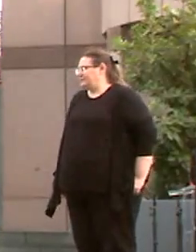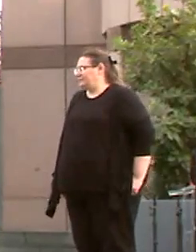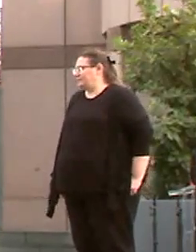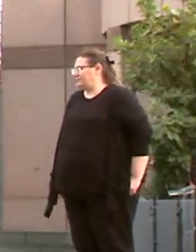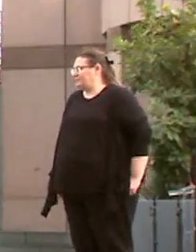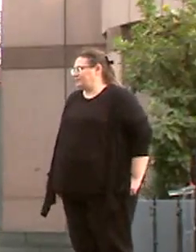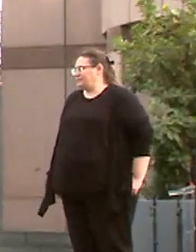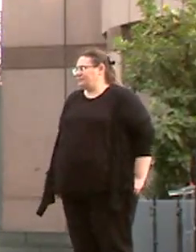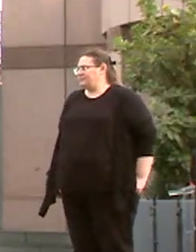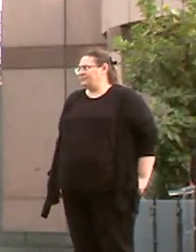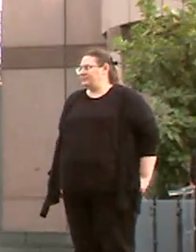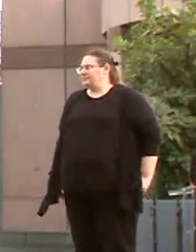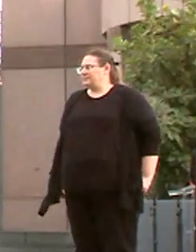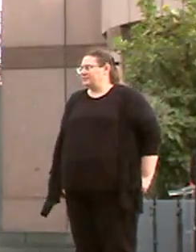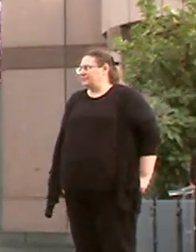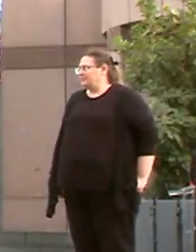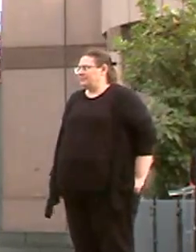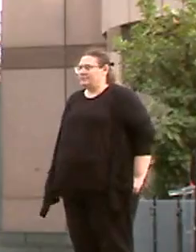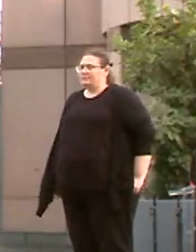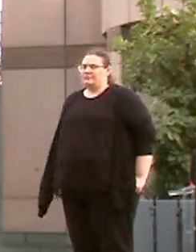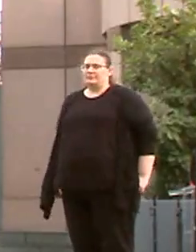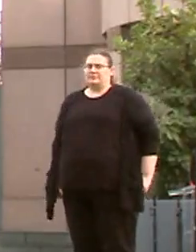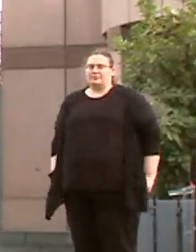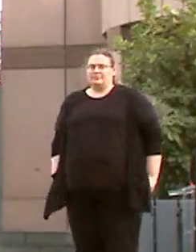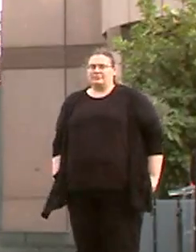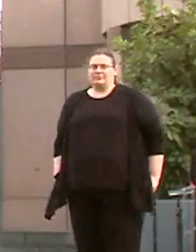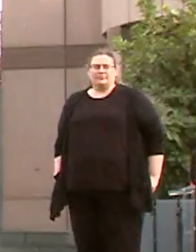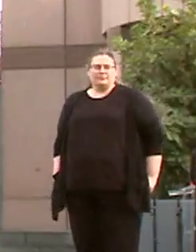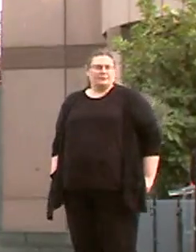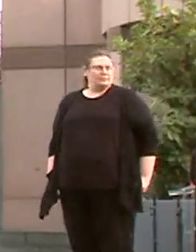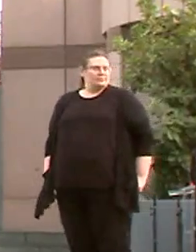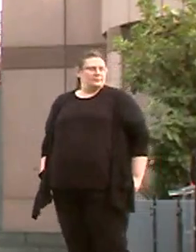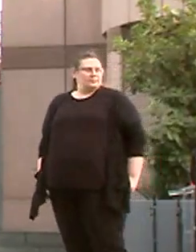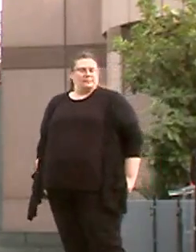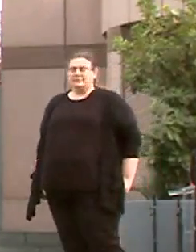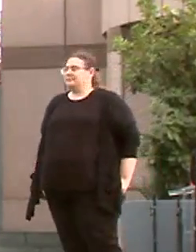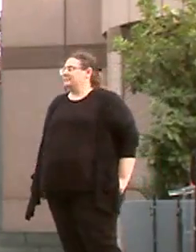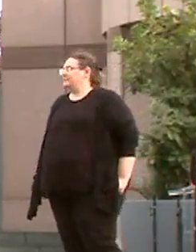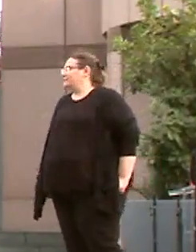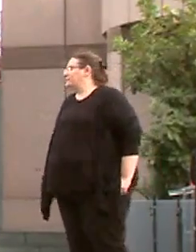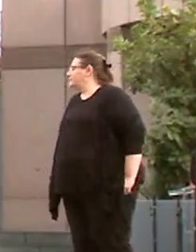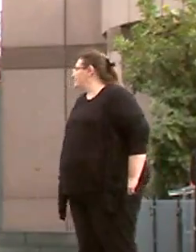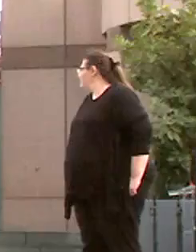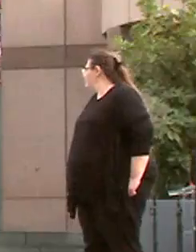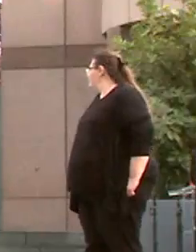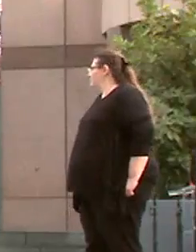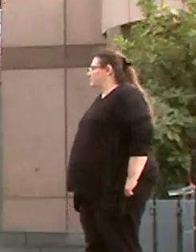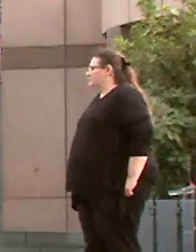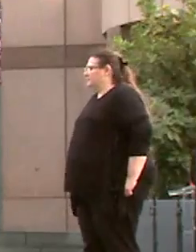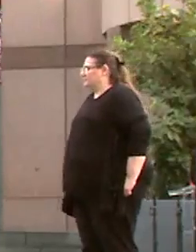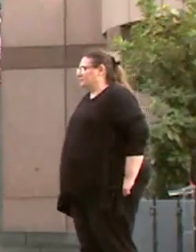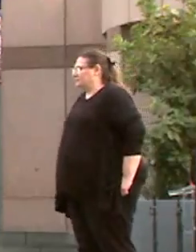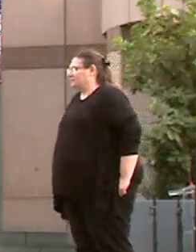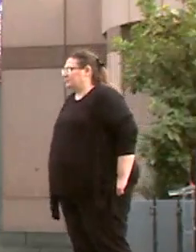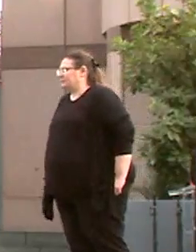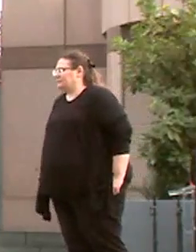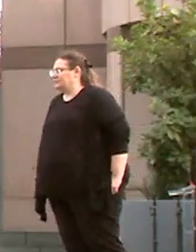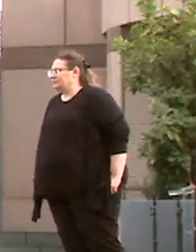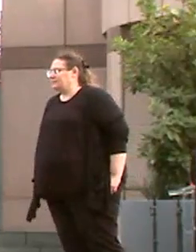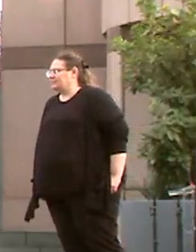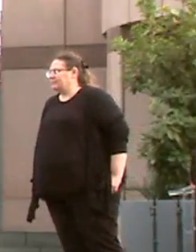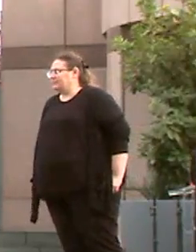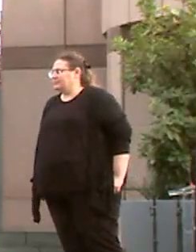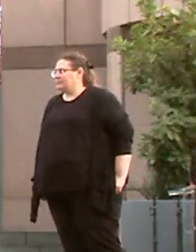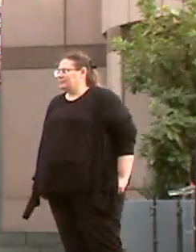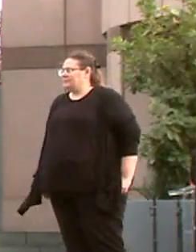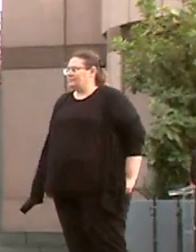a discussion or a conversation, to create the environment where you are inviting people to ask for what they need or you